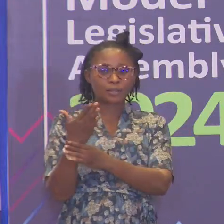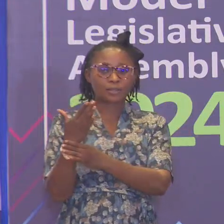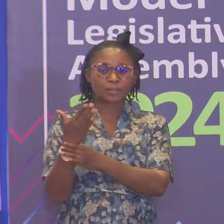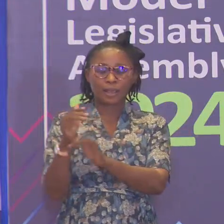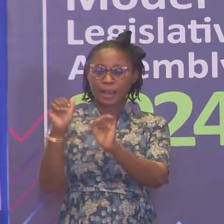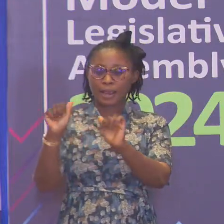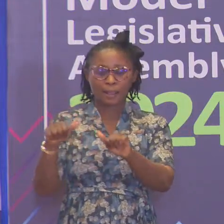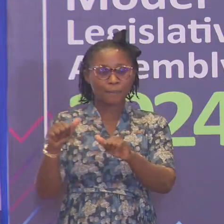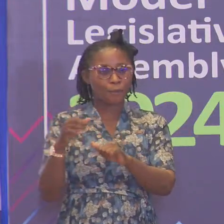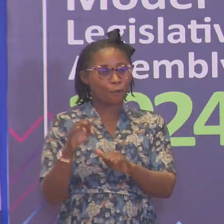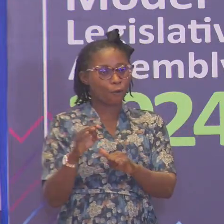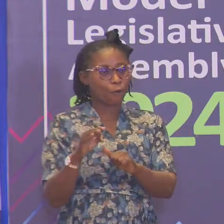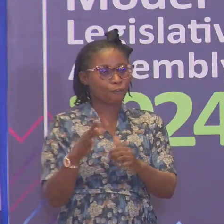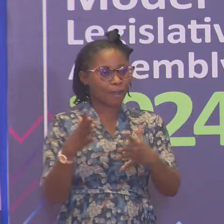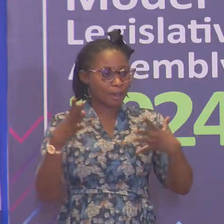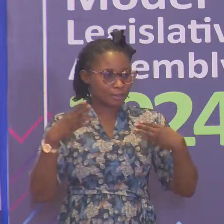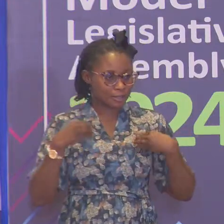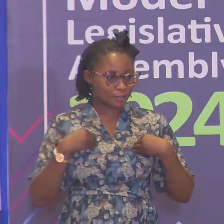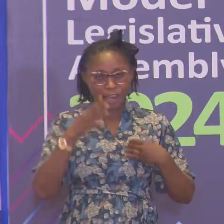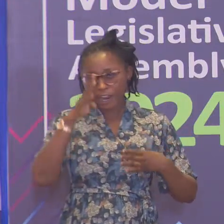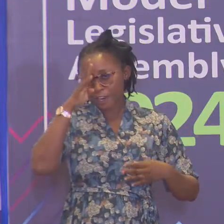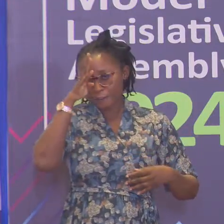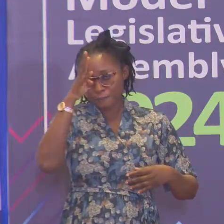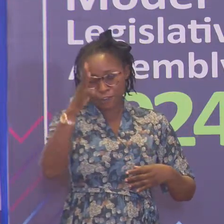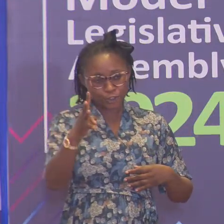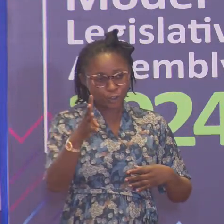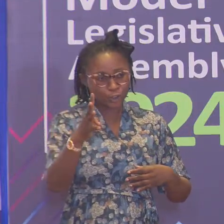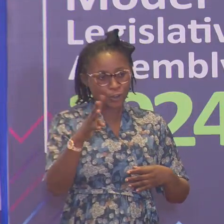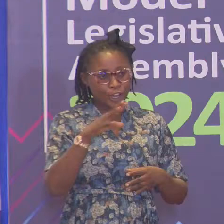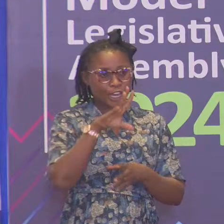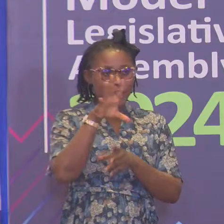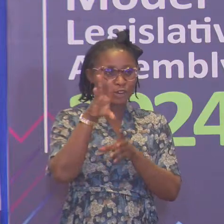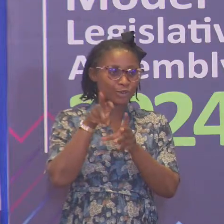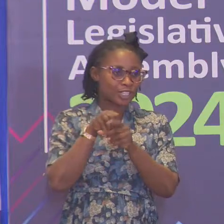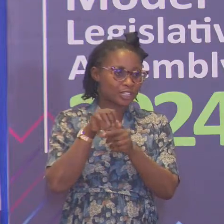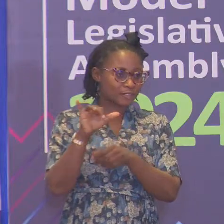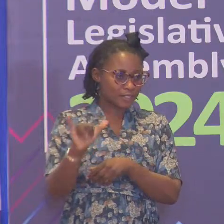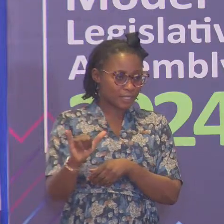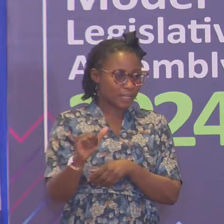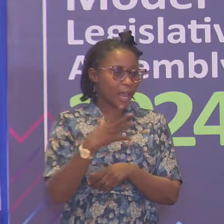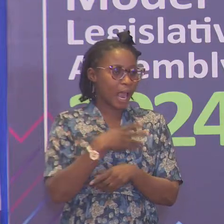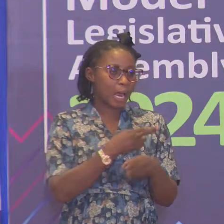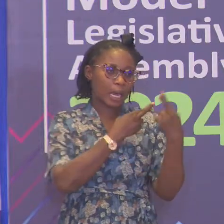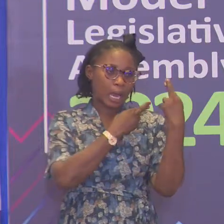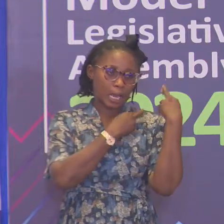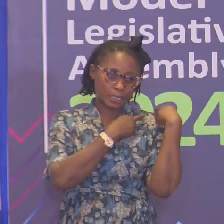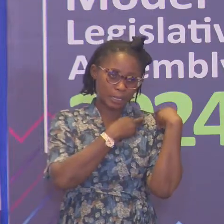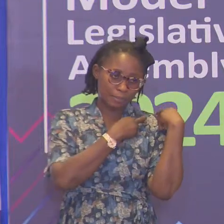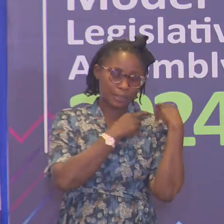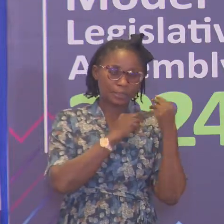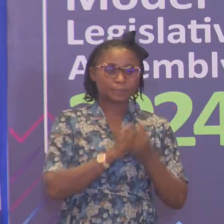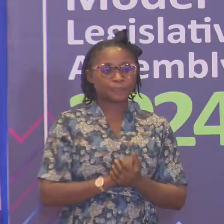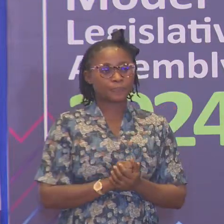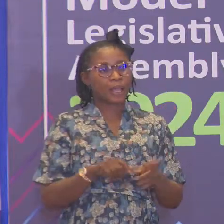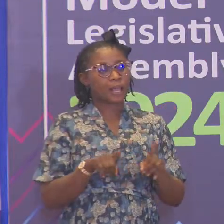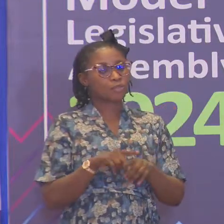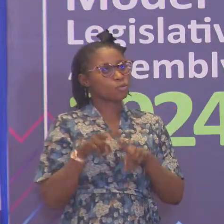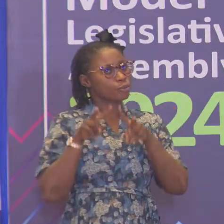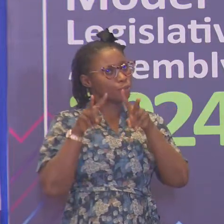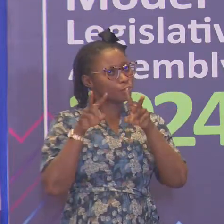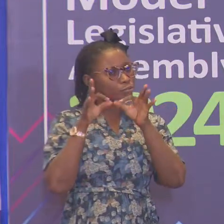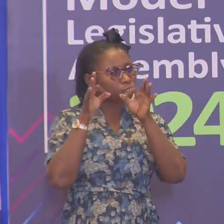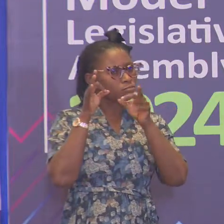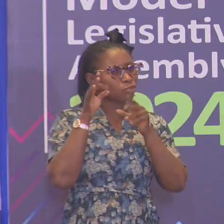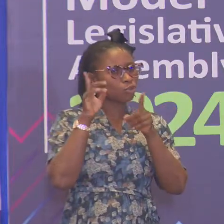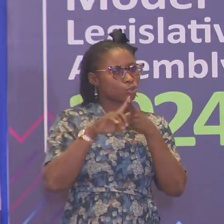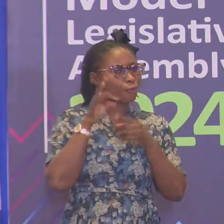of embracing innovation, inclusivity, and accountability. As we look towards the